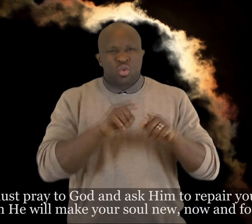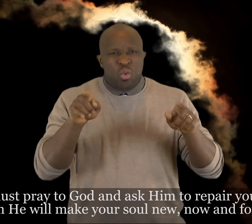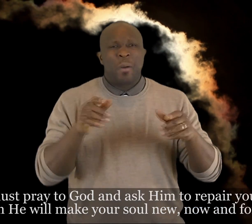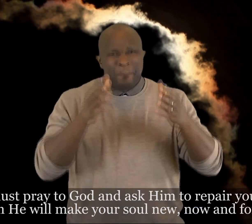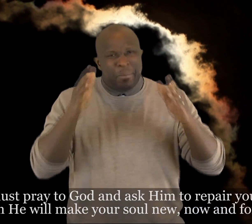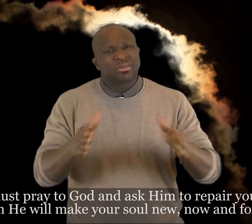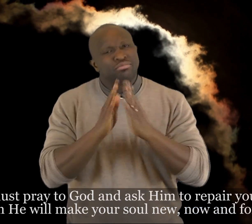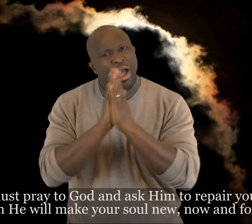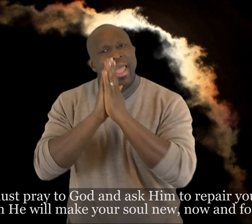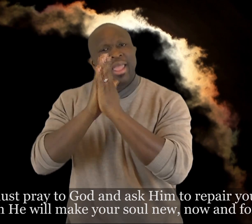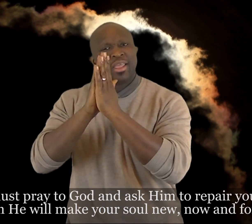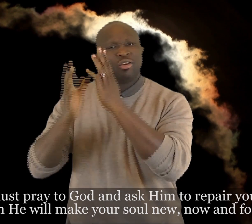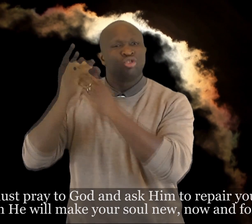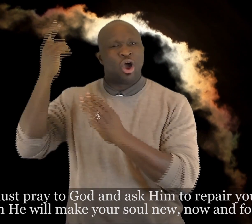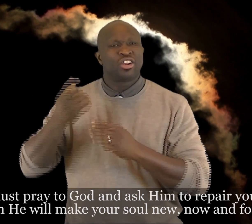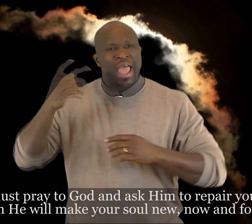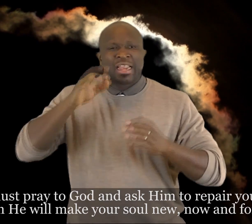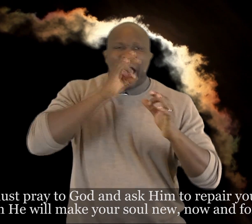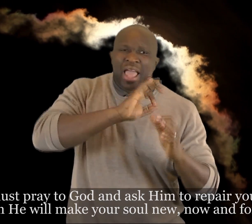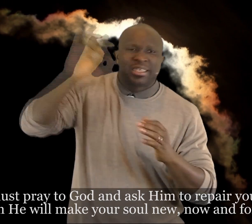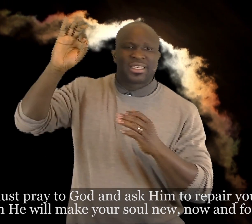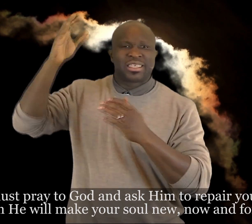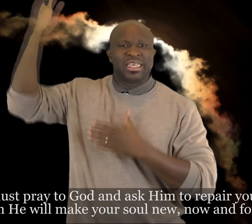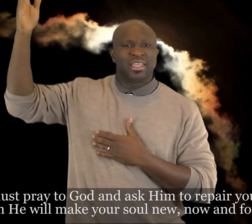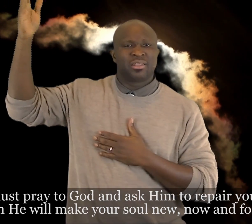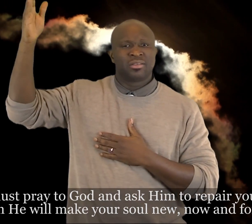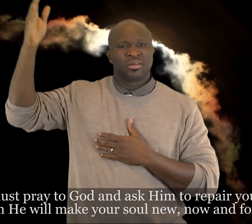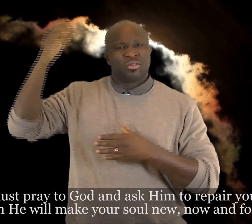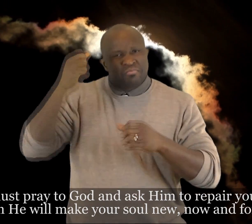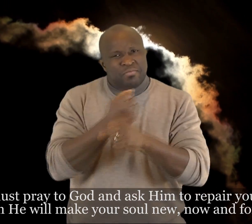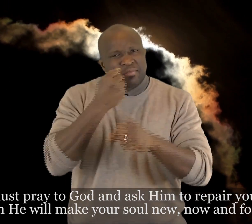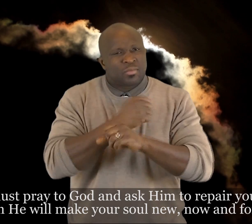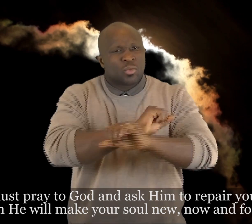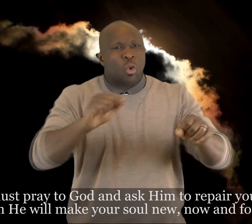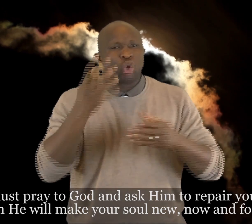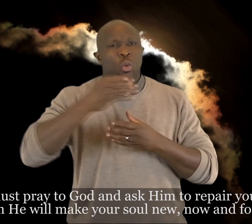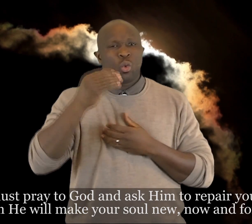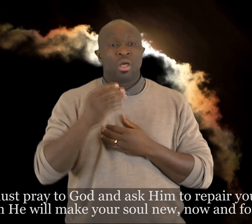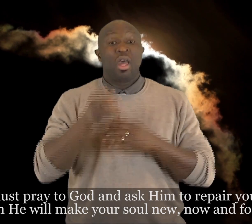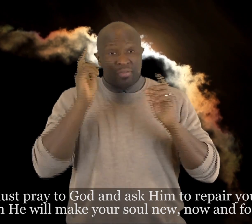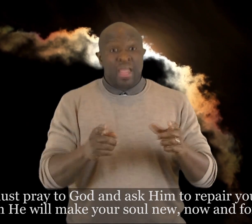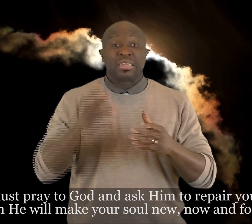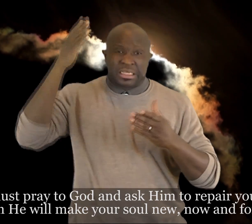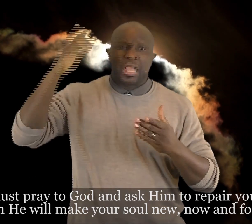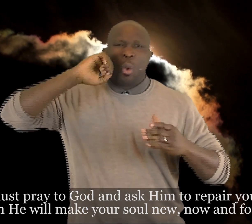took it all. We cannot begin to imagine it, friends. Repent of your sin and give